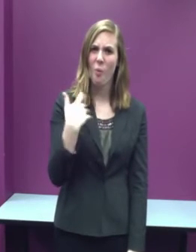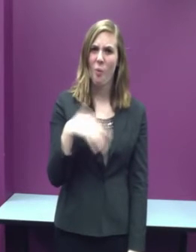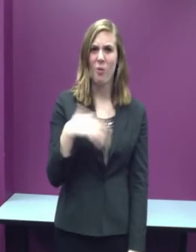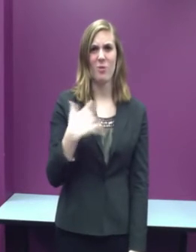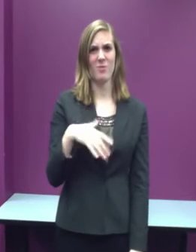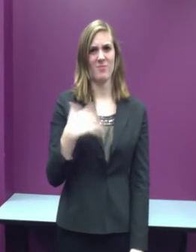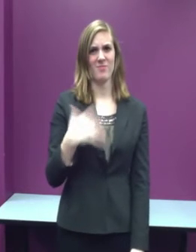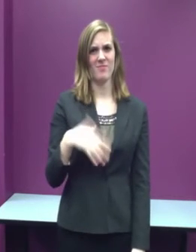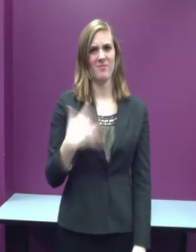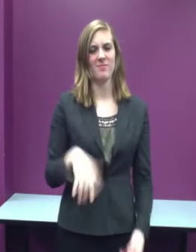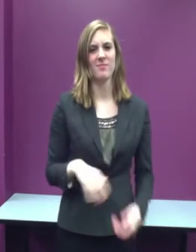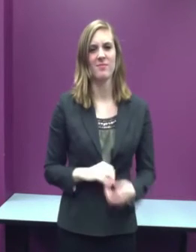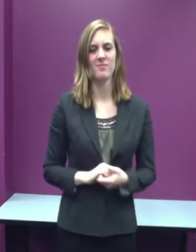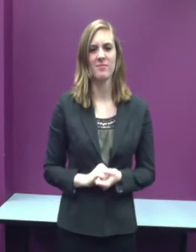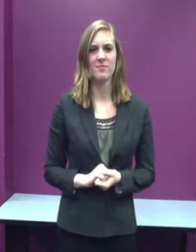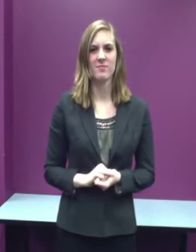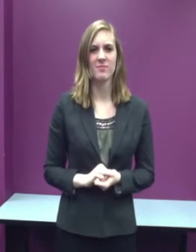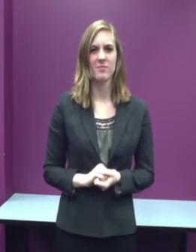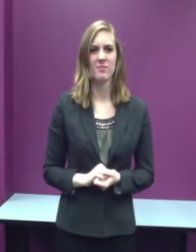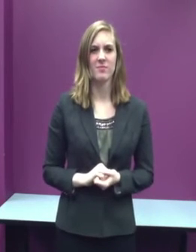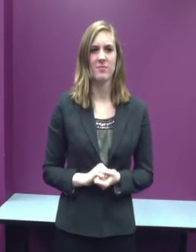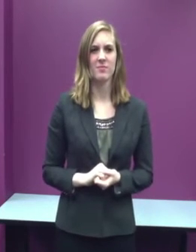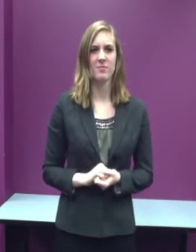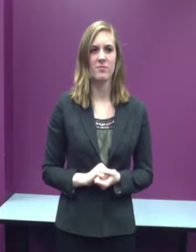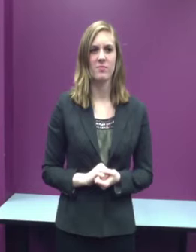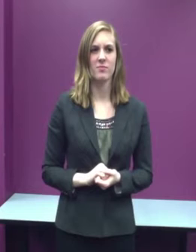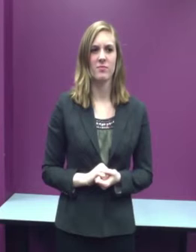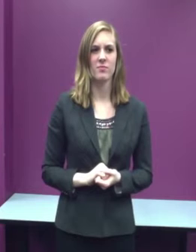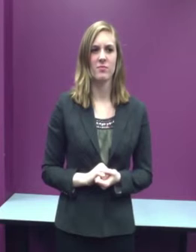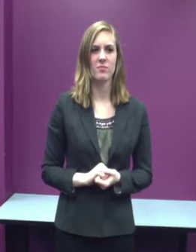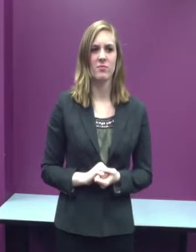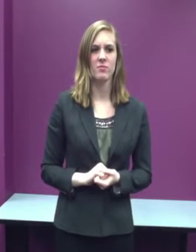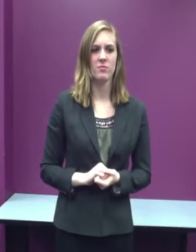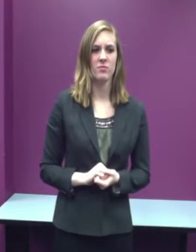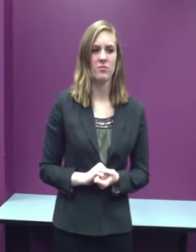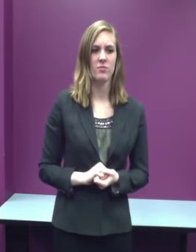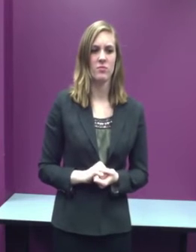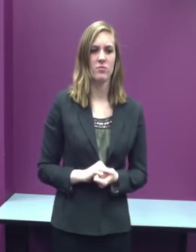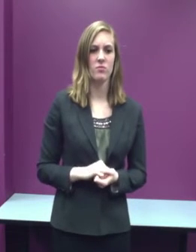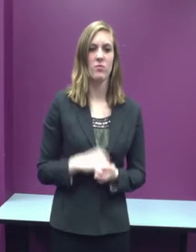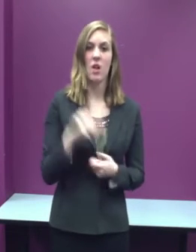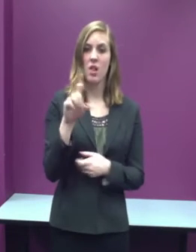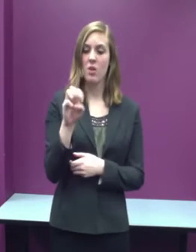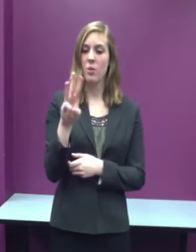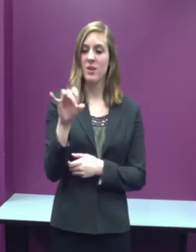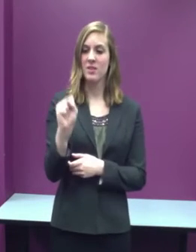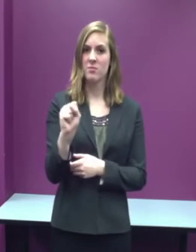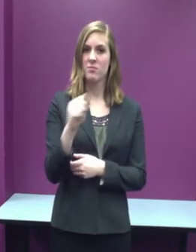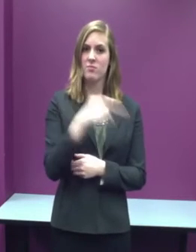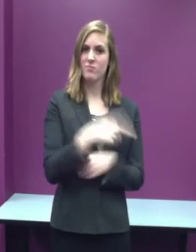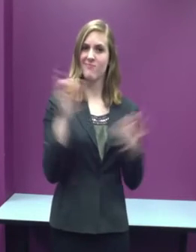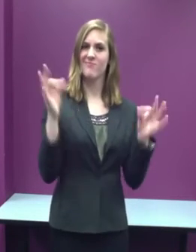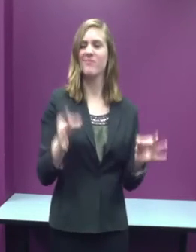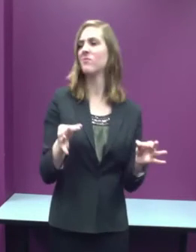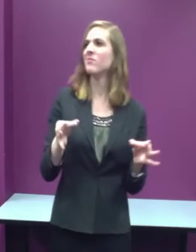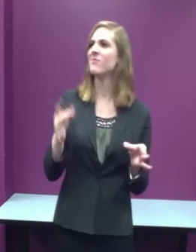Lewis wanted a co-captain for such a long and risky mission. His old Army commander, William Clark, who was 4 years